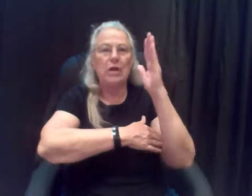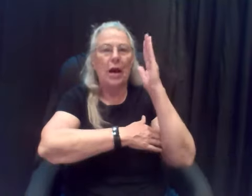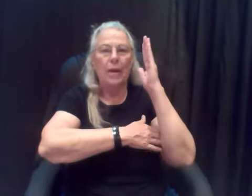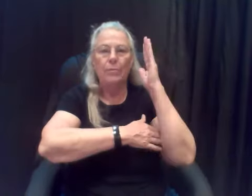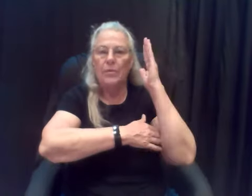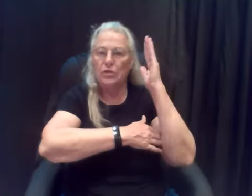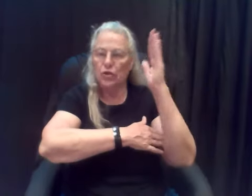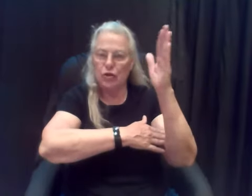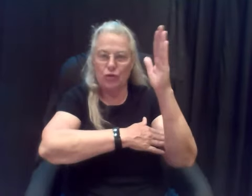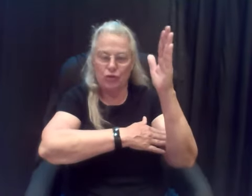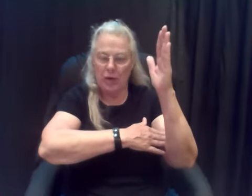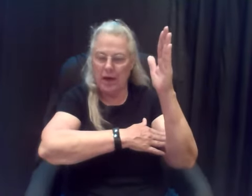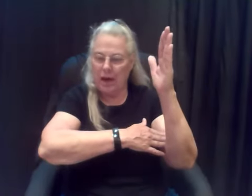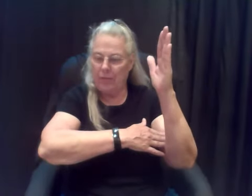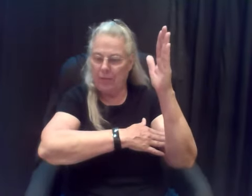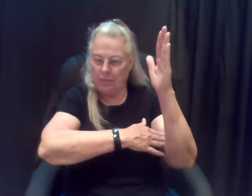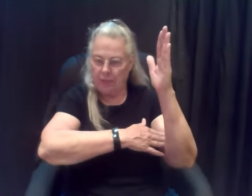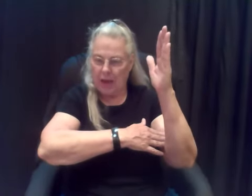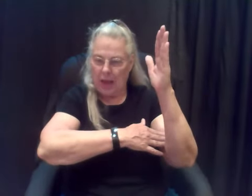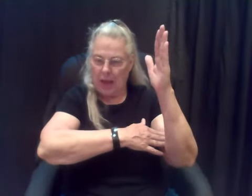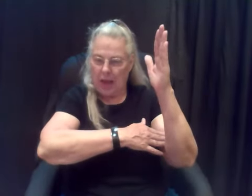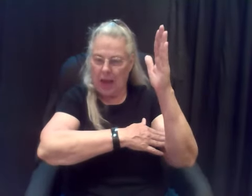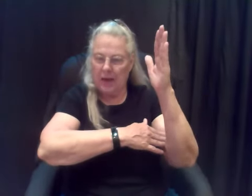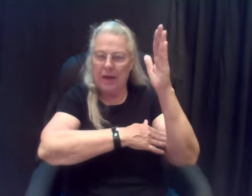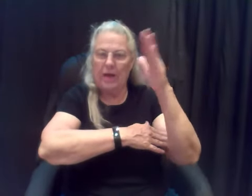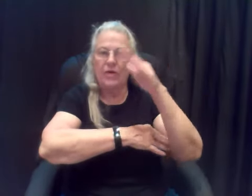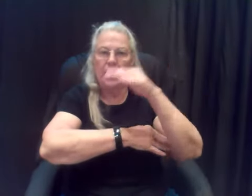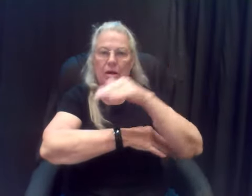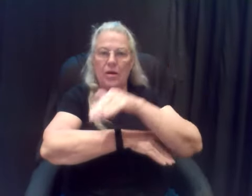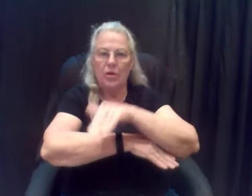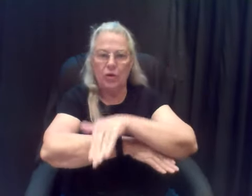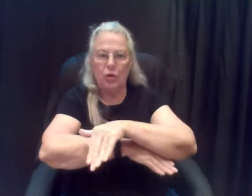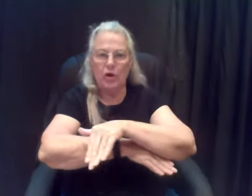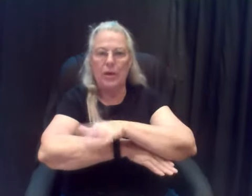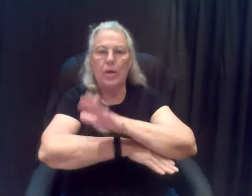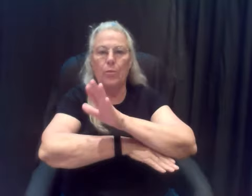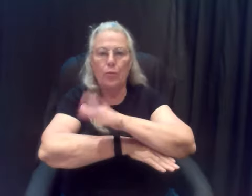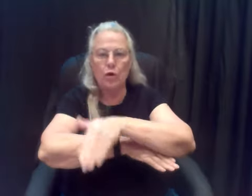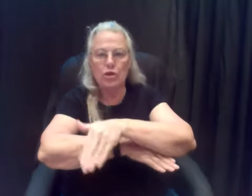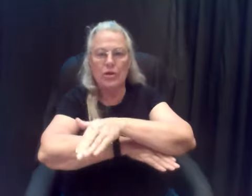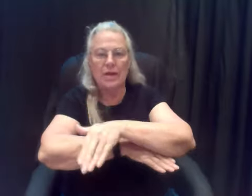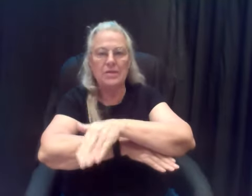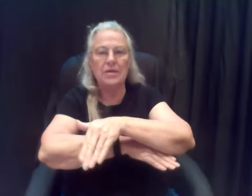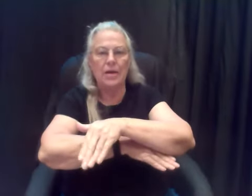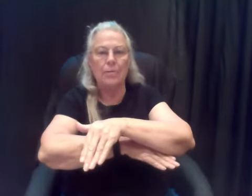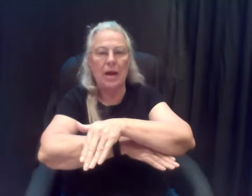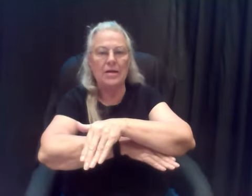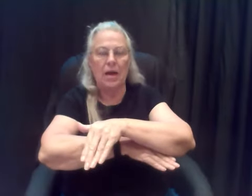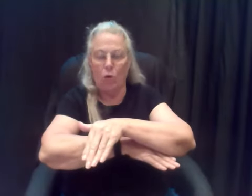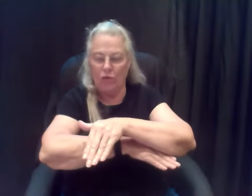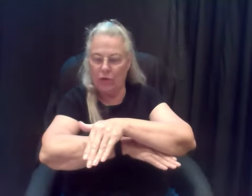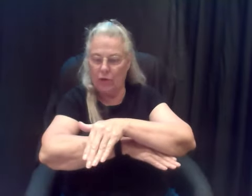Noontime, straight up, and evening, you're going to be pushing that sun back down over the